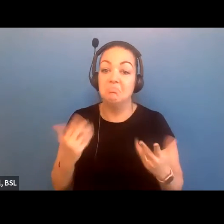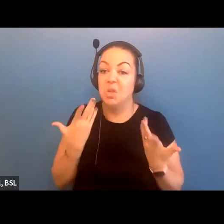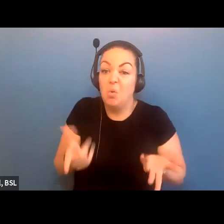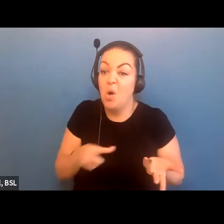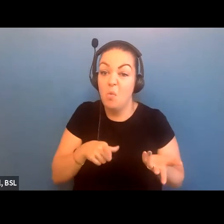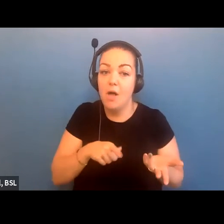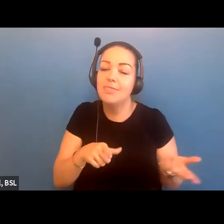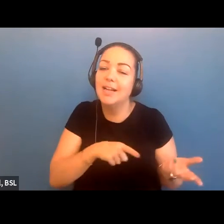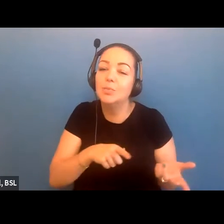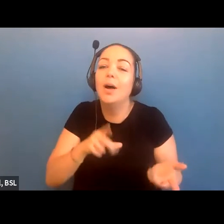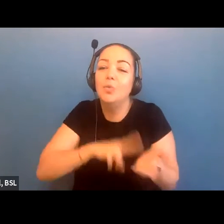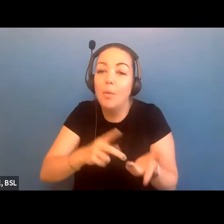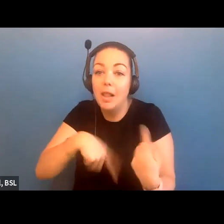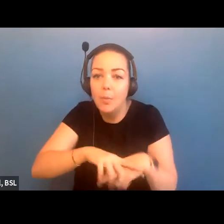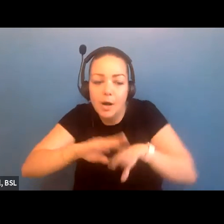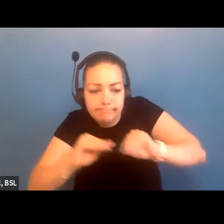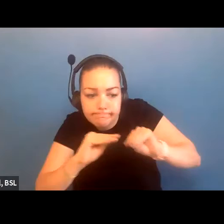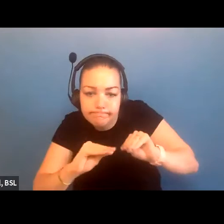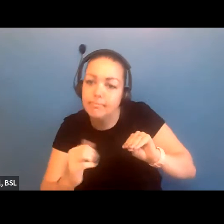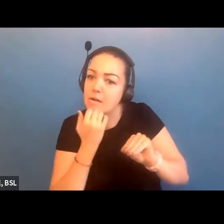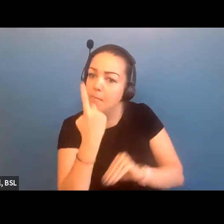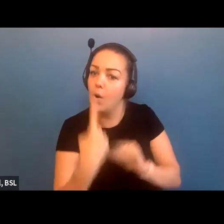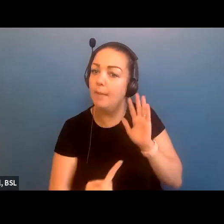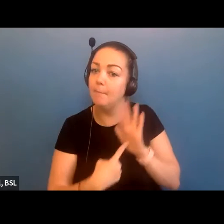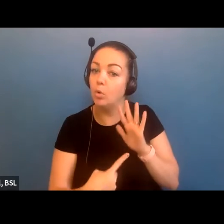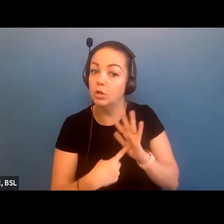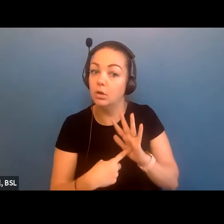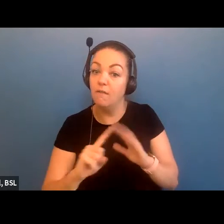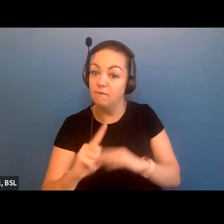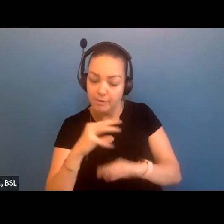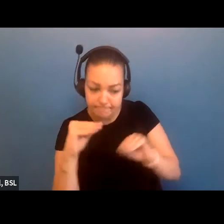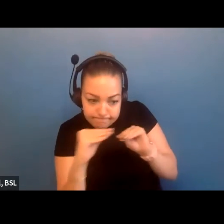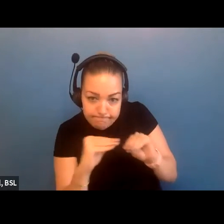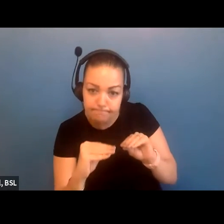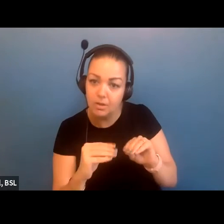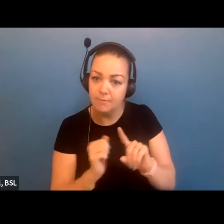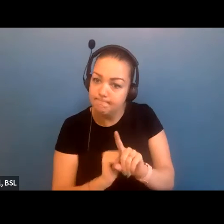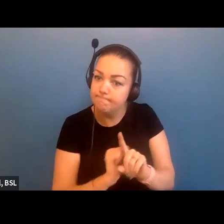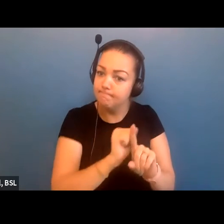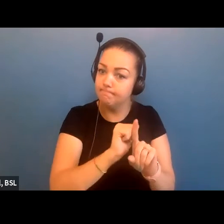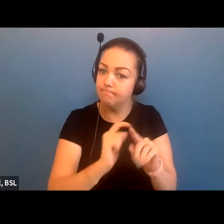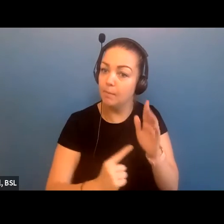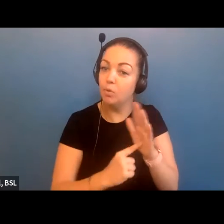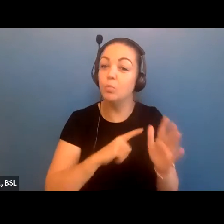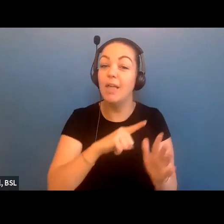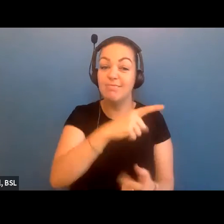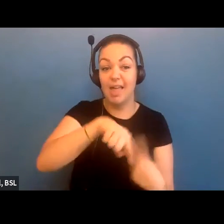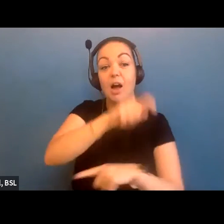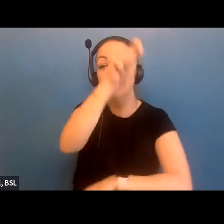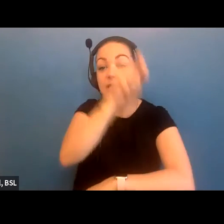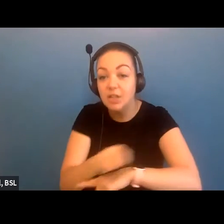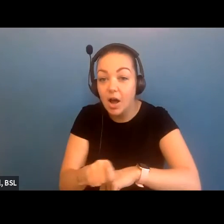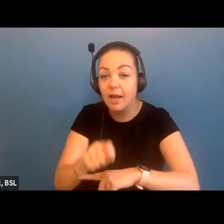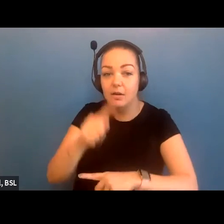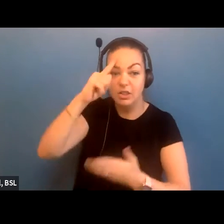design education and training, as we recognize that long term, those responsible designers and decision makers need to be